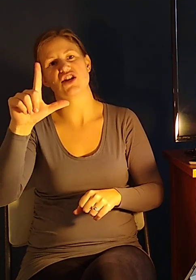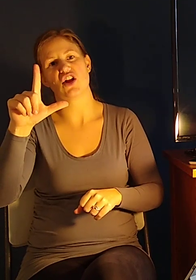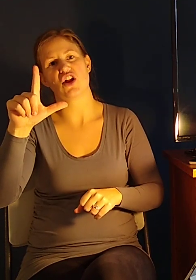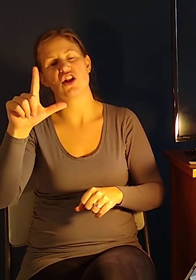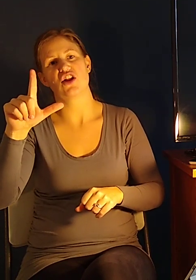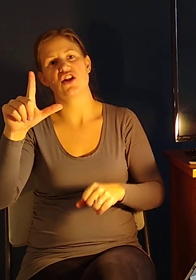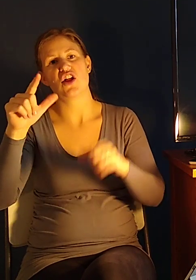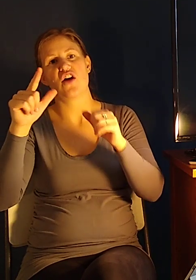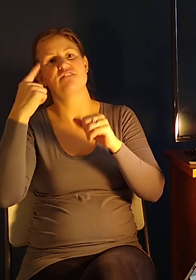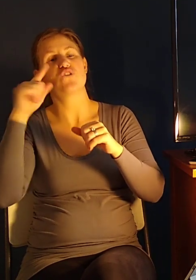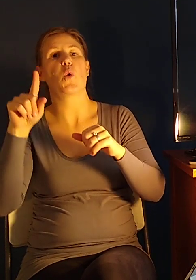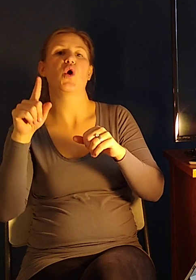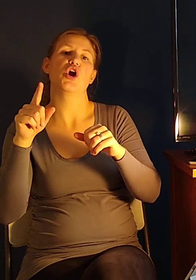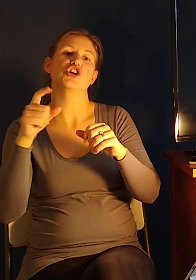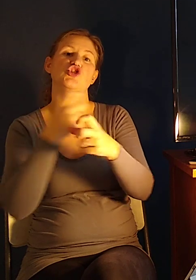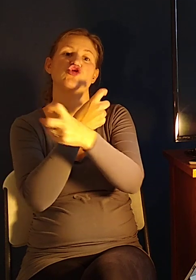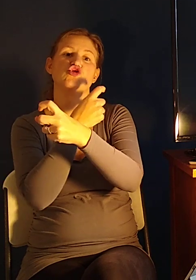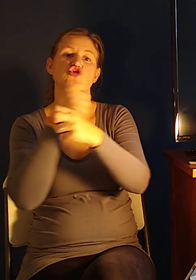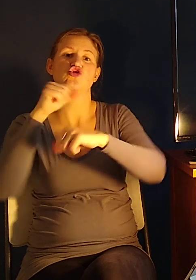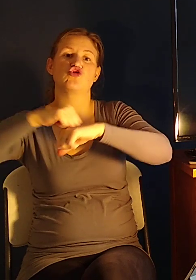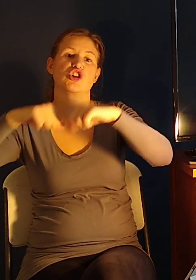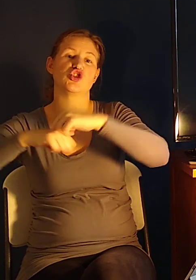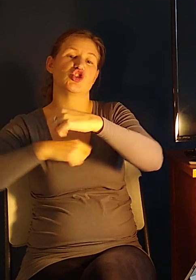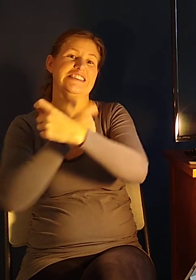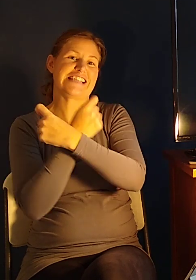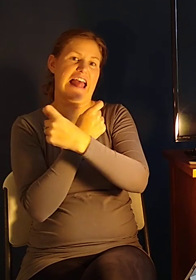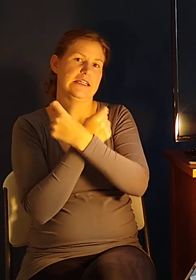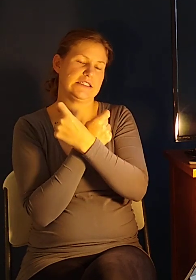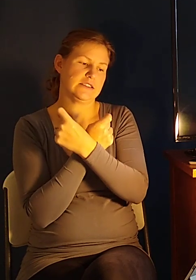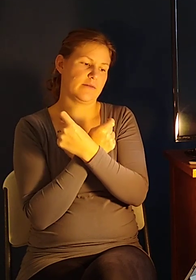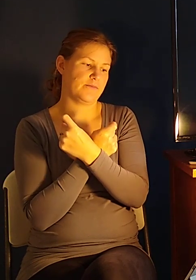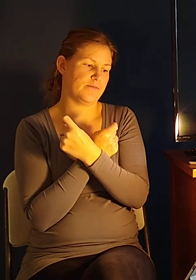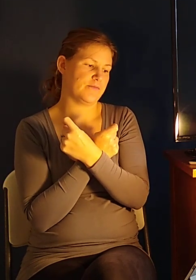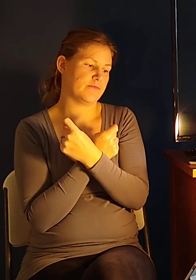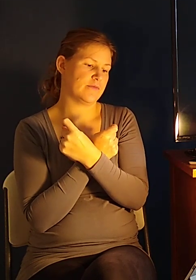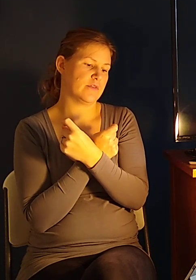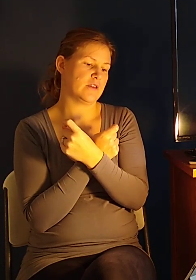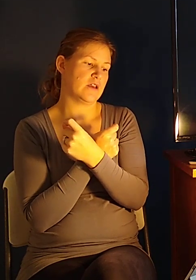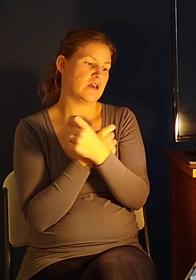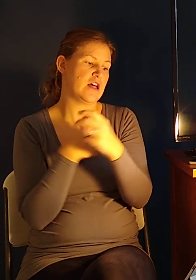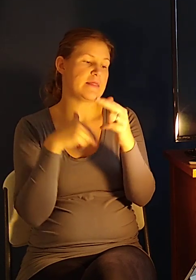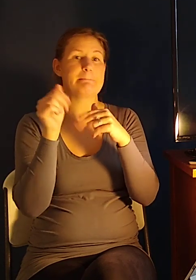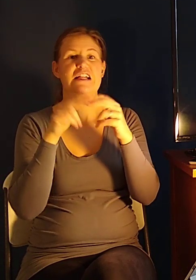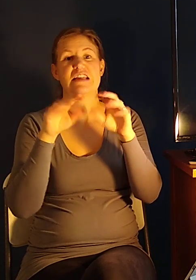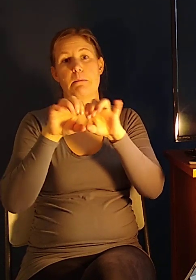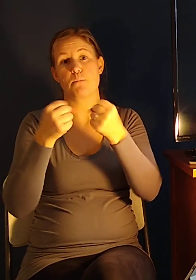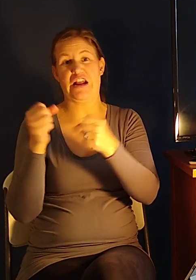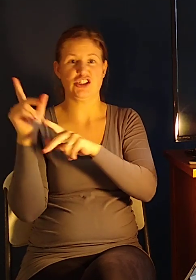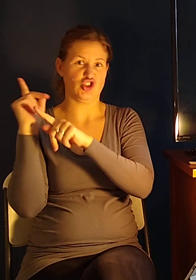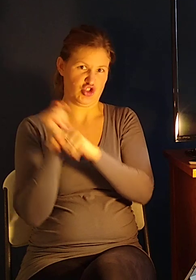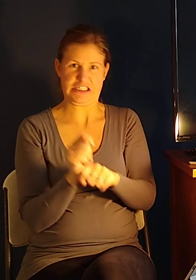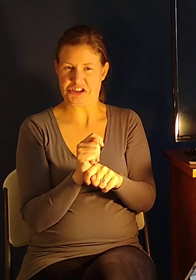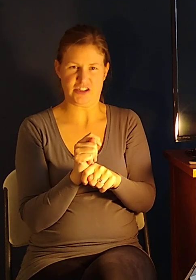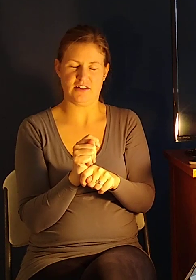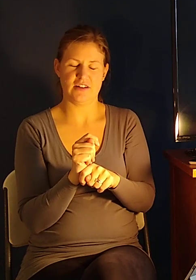skeleton. Also very important. The building breaks with tradition in a bold way. Its exterior